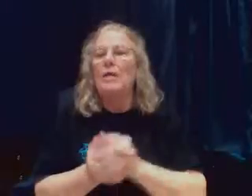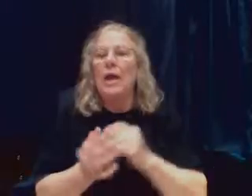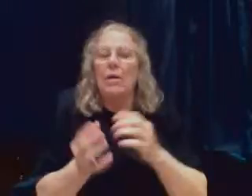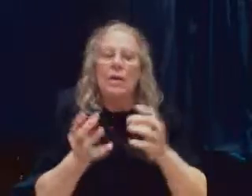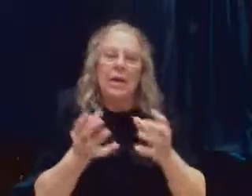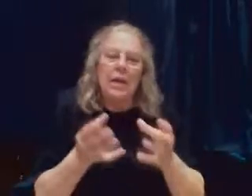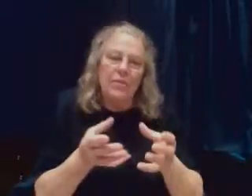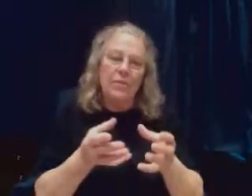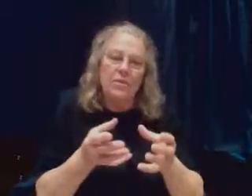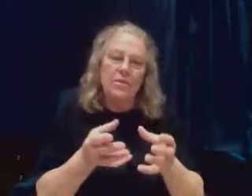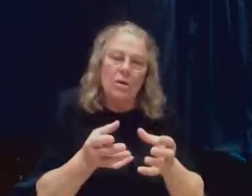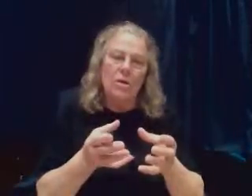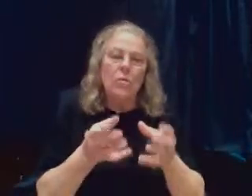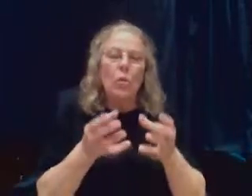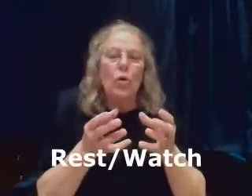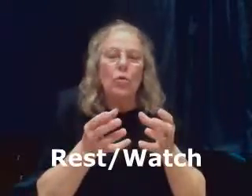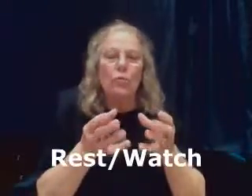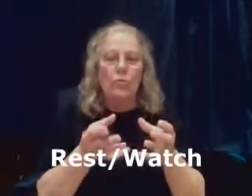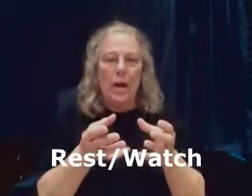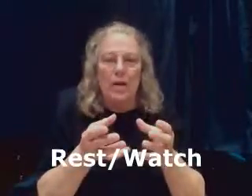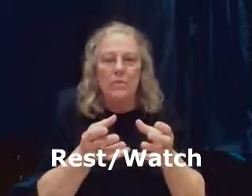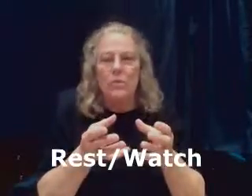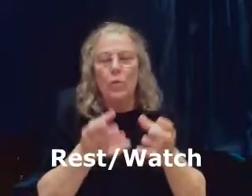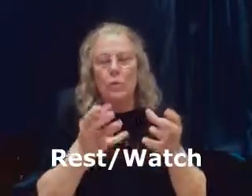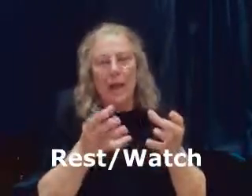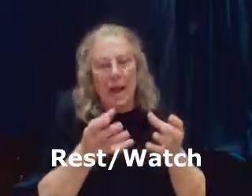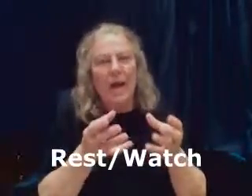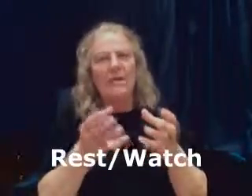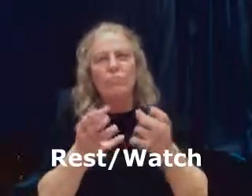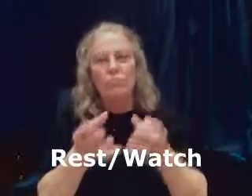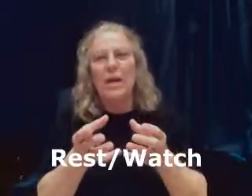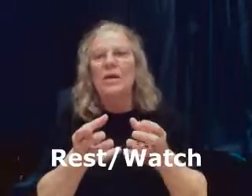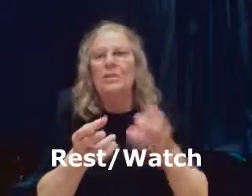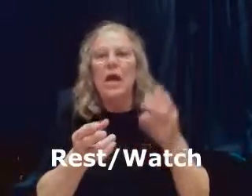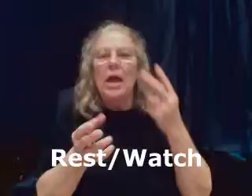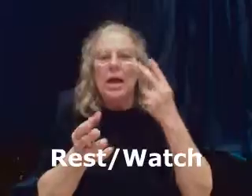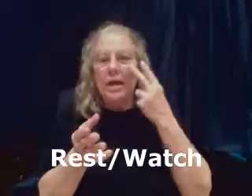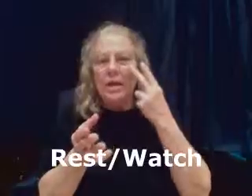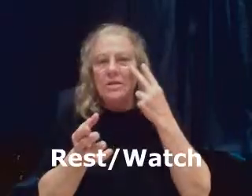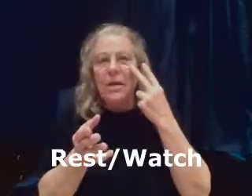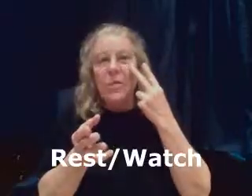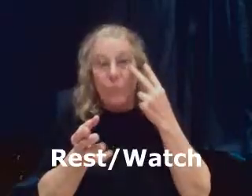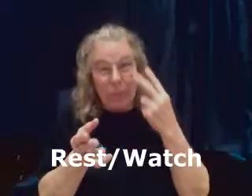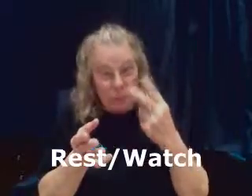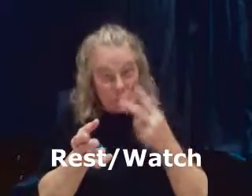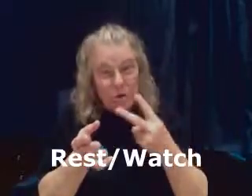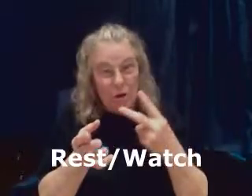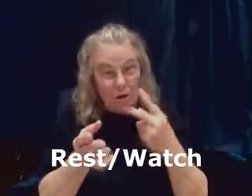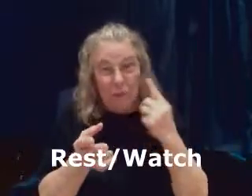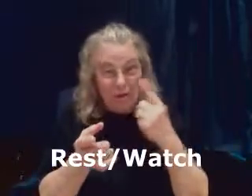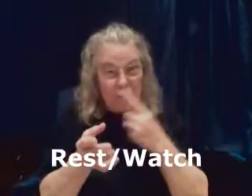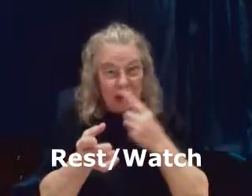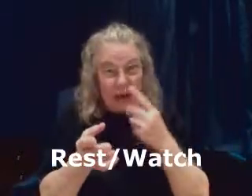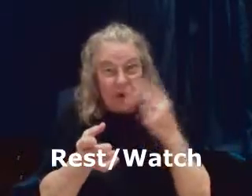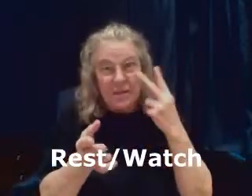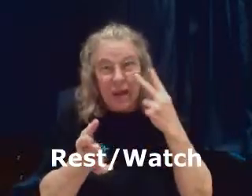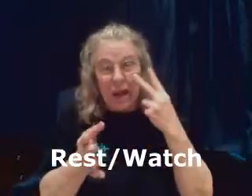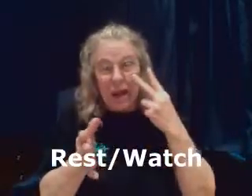Now, in this song, the word rest, when my eyes rest, it is, remember we talked about the eyes and